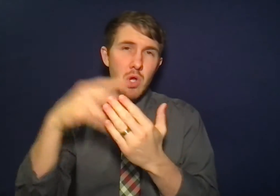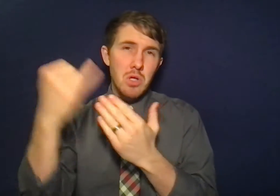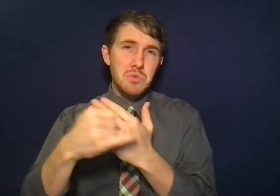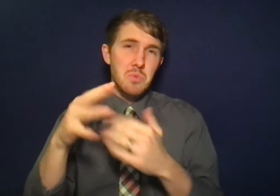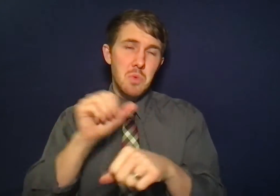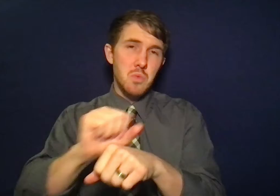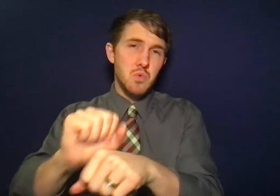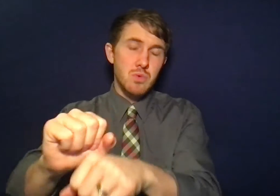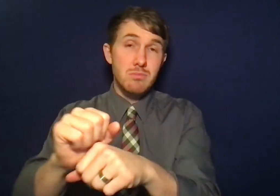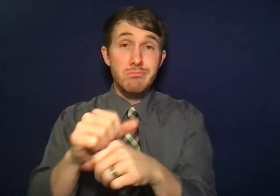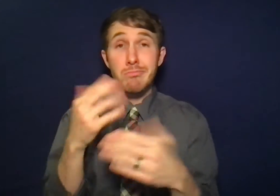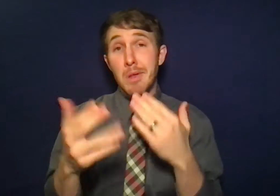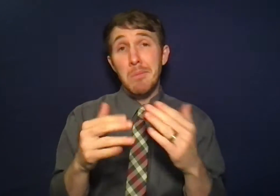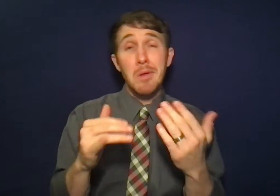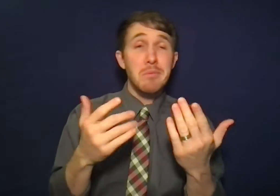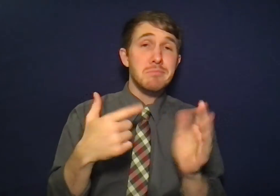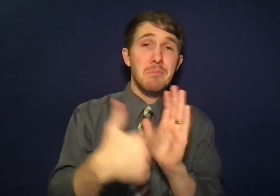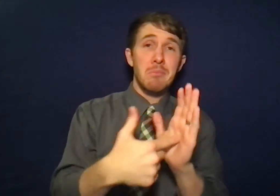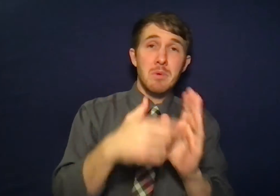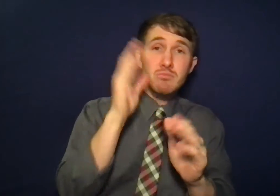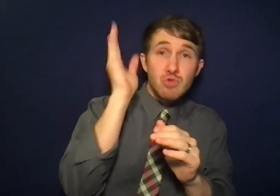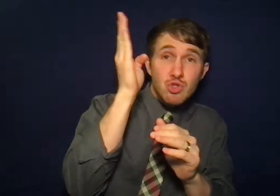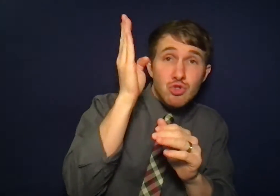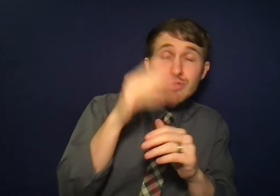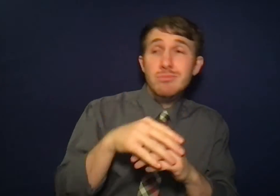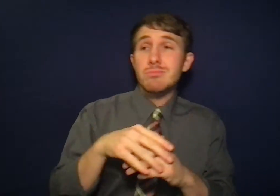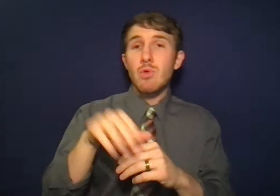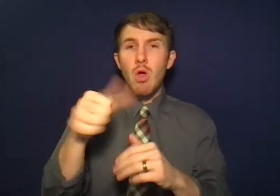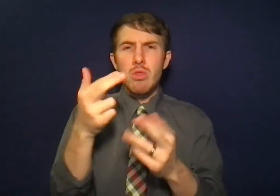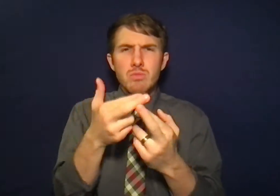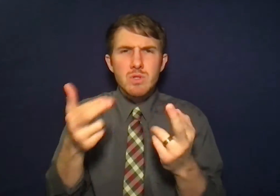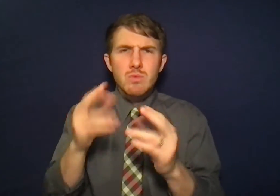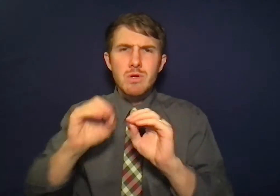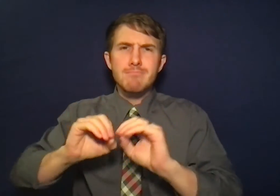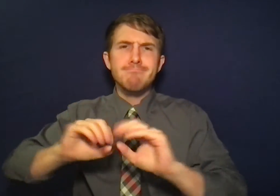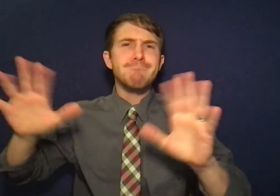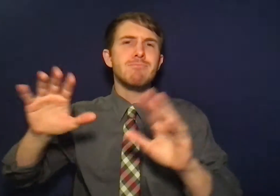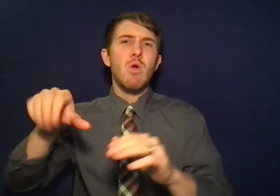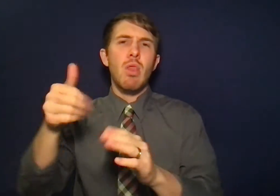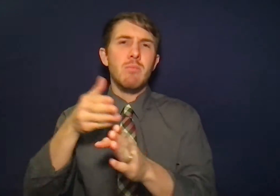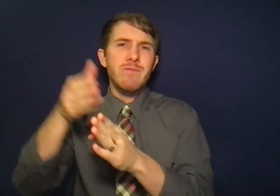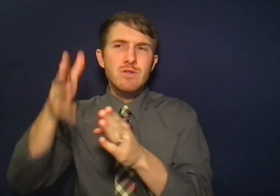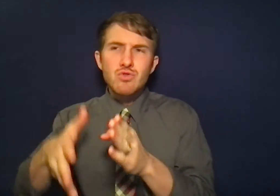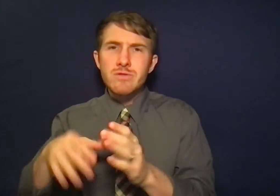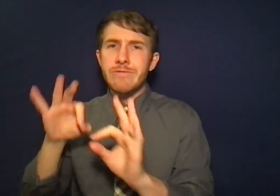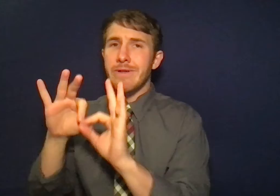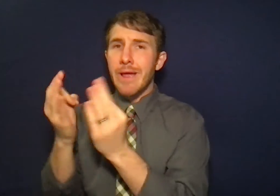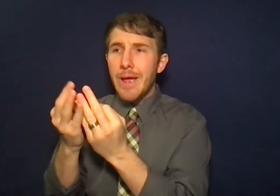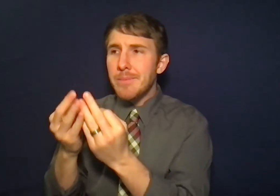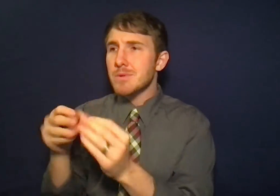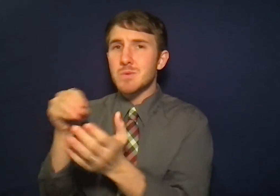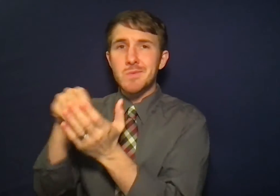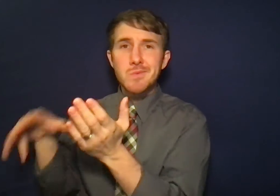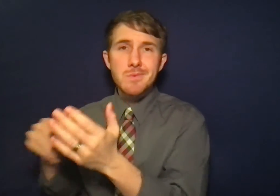want to work on. This might be a presentation, a resource to share with other professionals, families, or